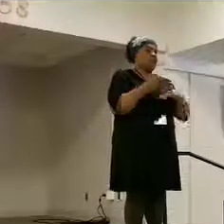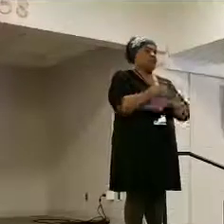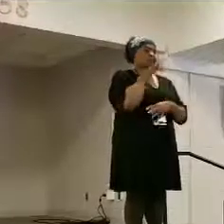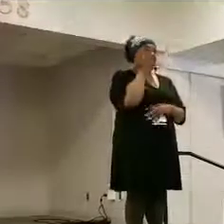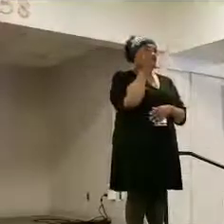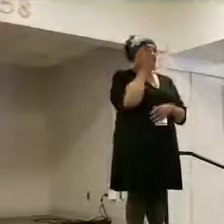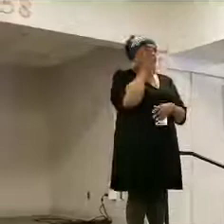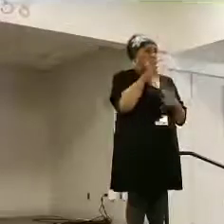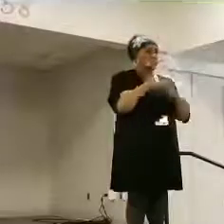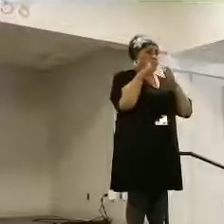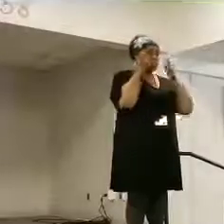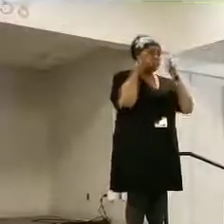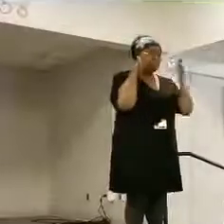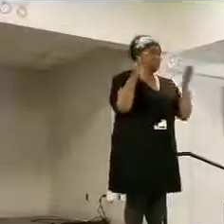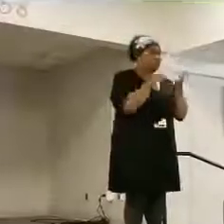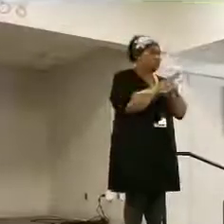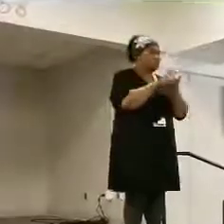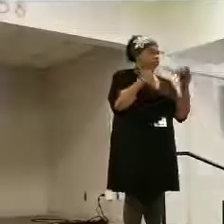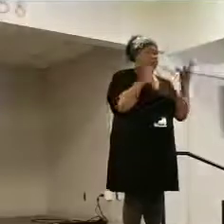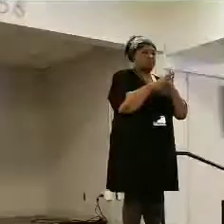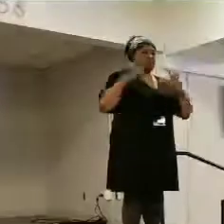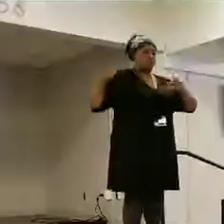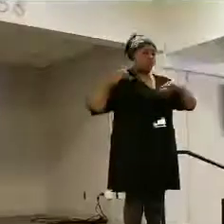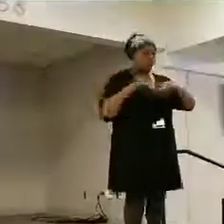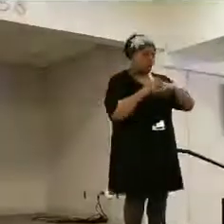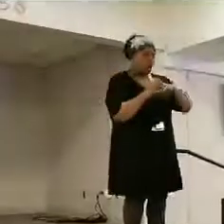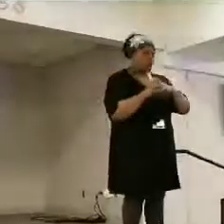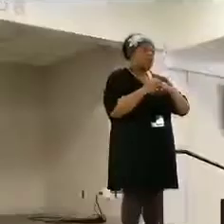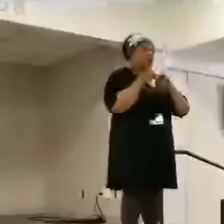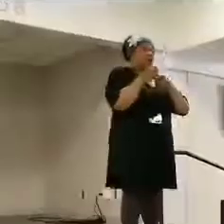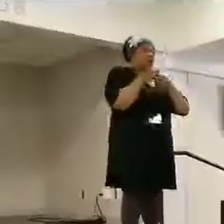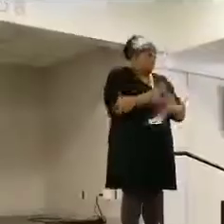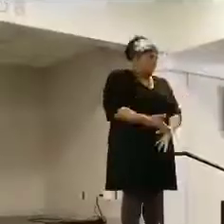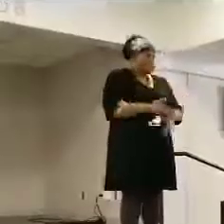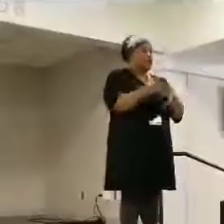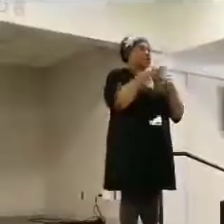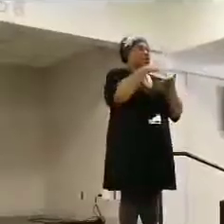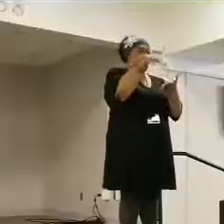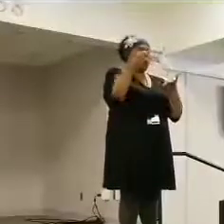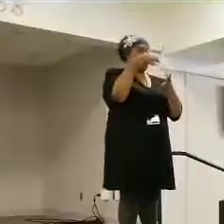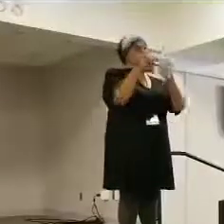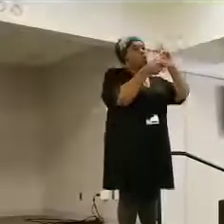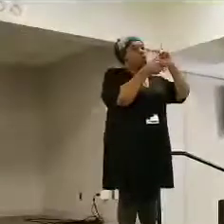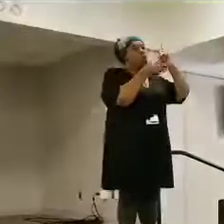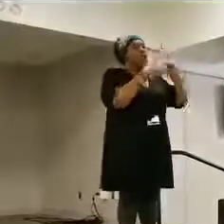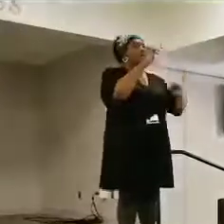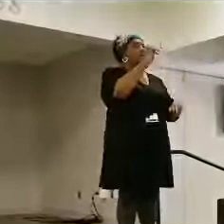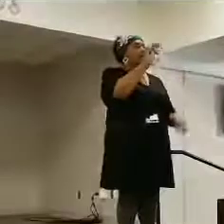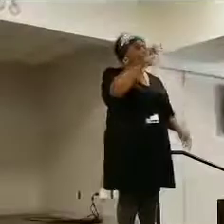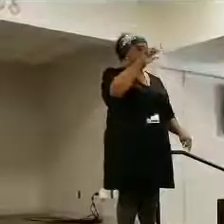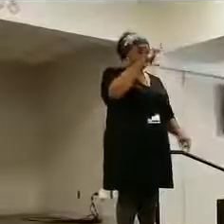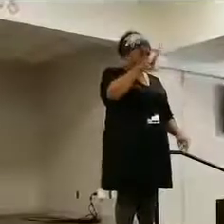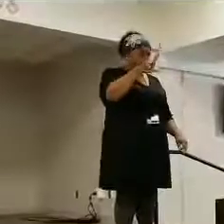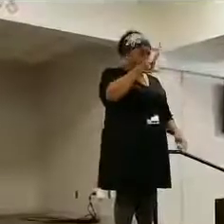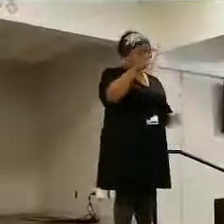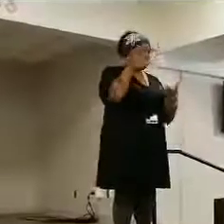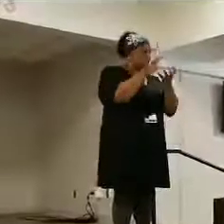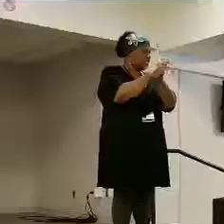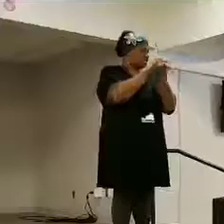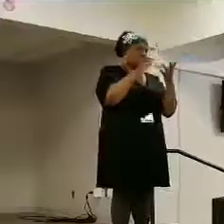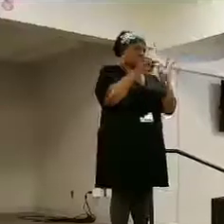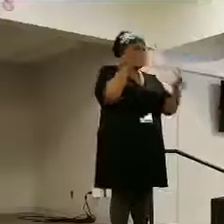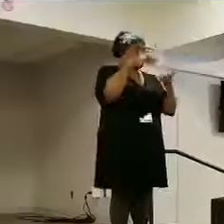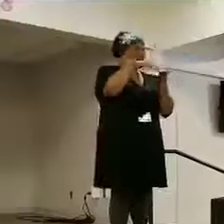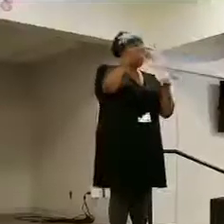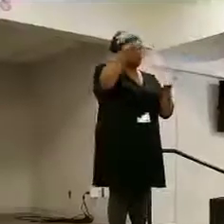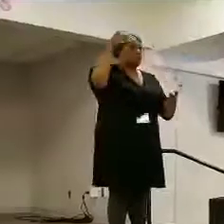of the major damage to our coastal regions caused by Hurricane Michael, this devastation from the